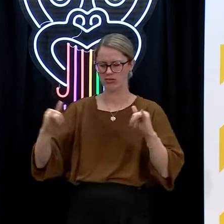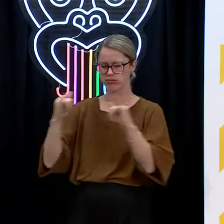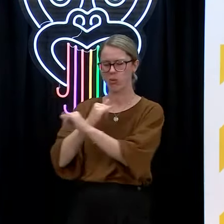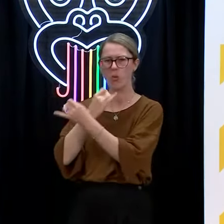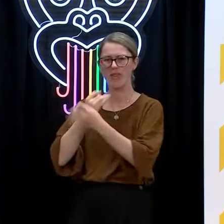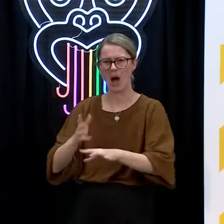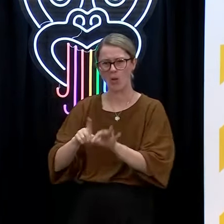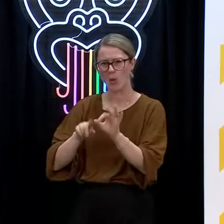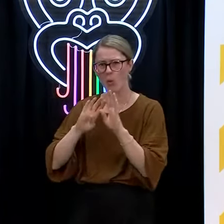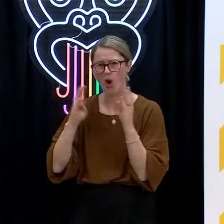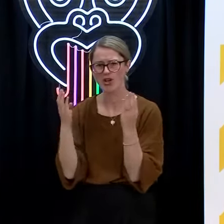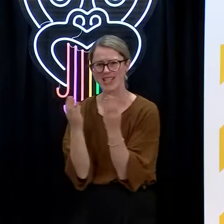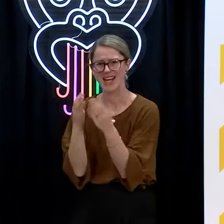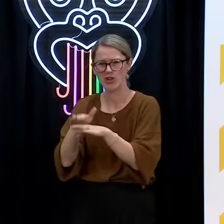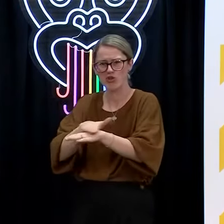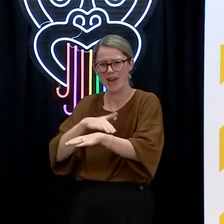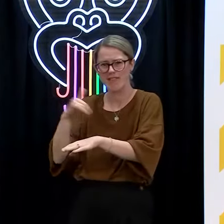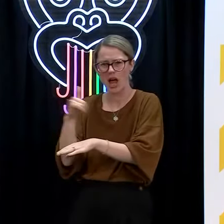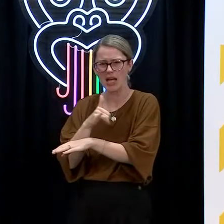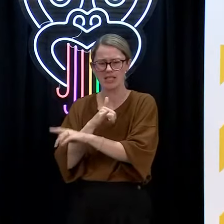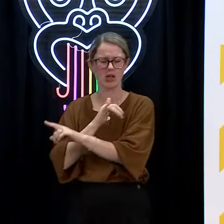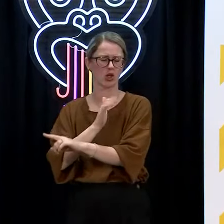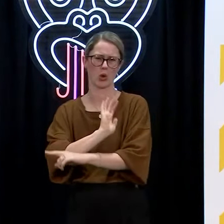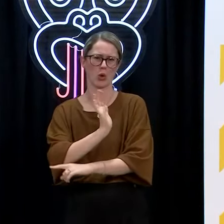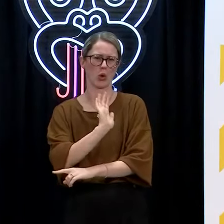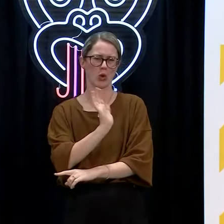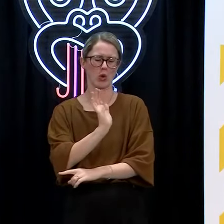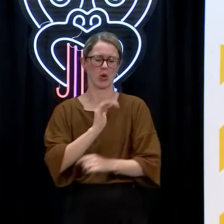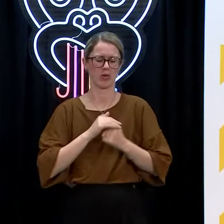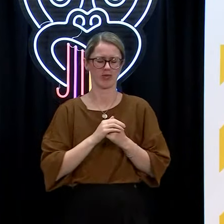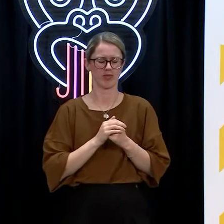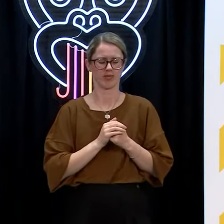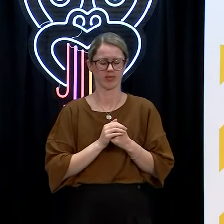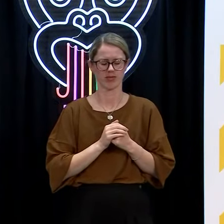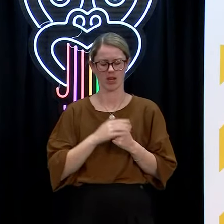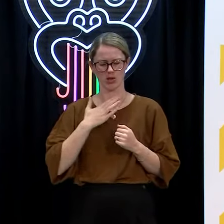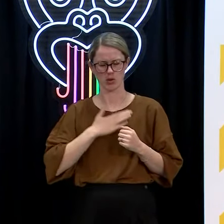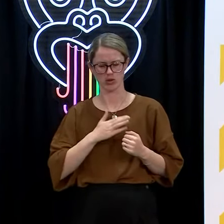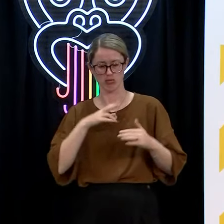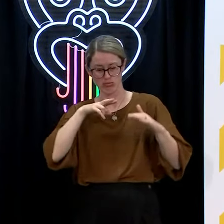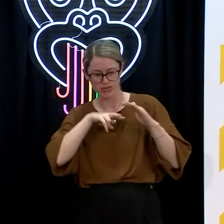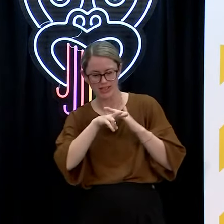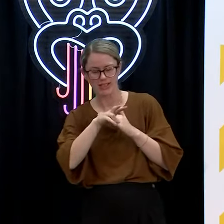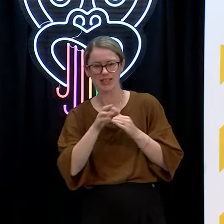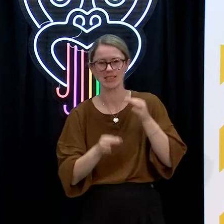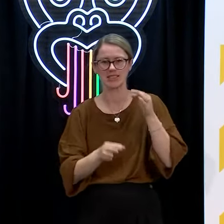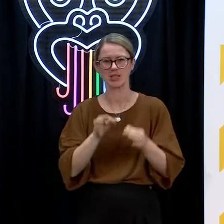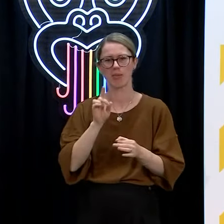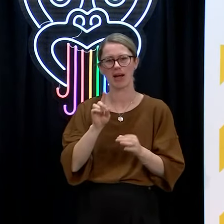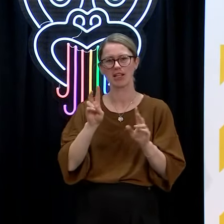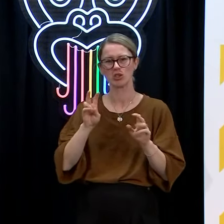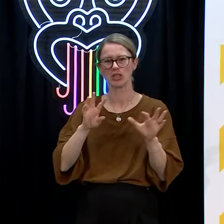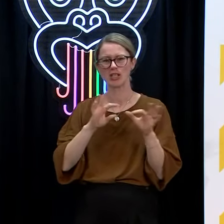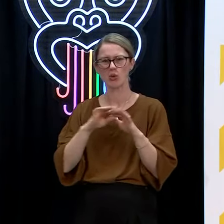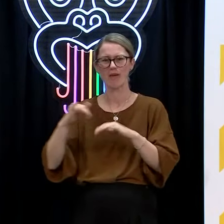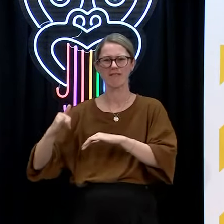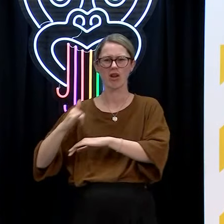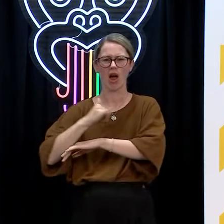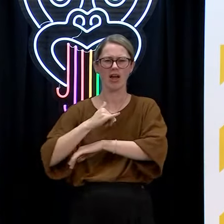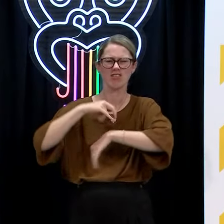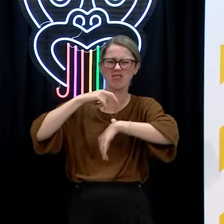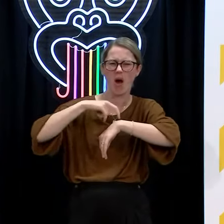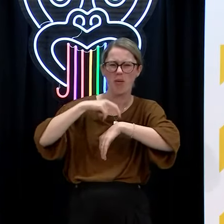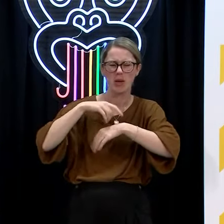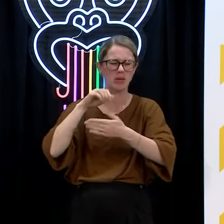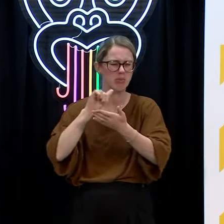not. It's just that without wanting to get ahead of the decision there, there's issues around flight scheduling and a whole lot of